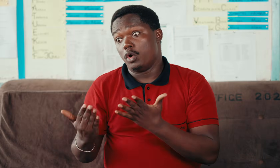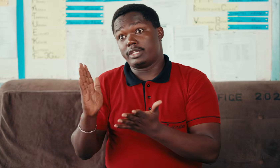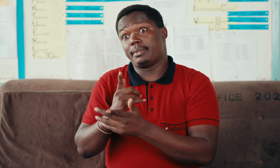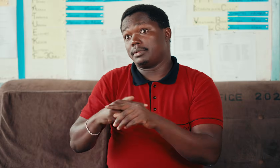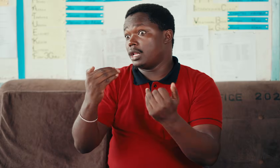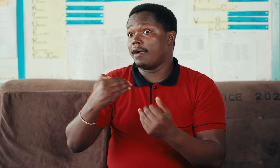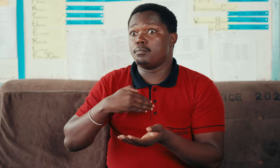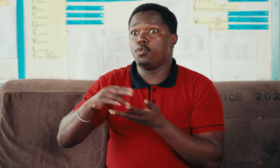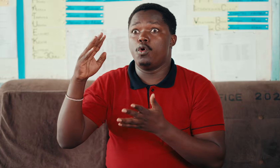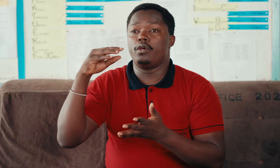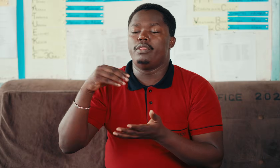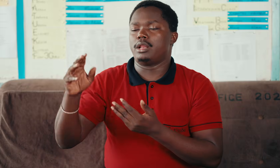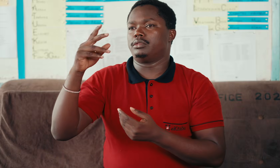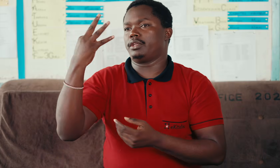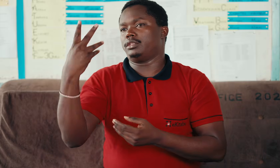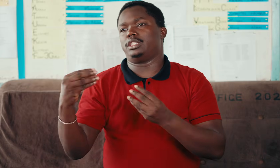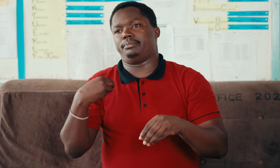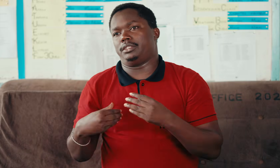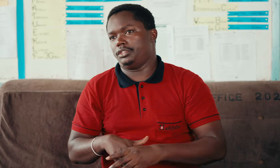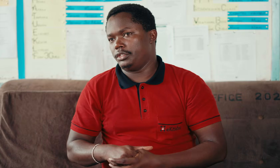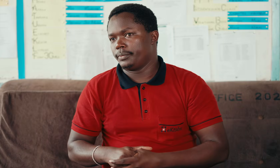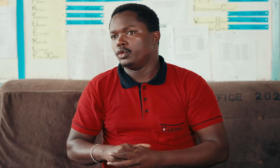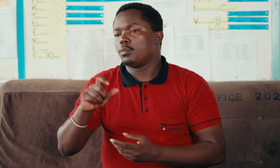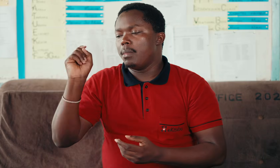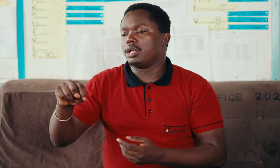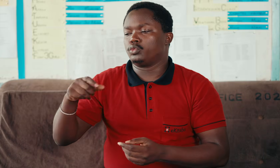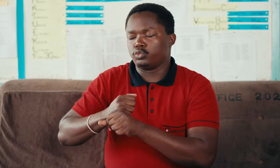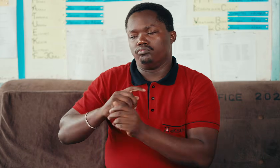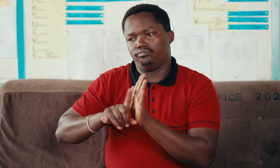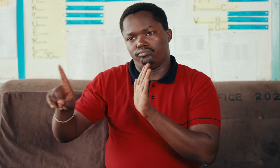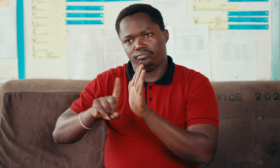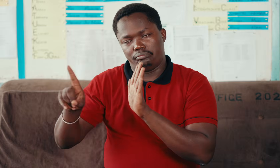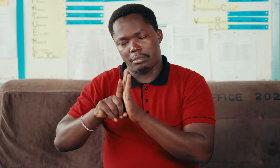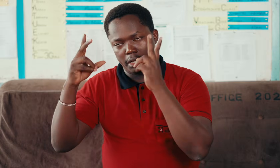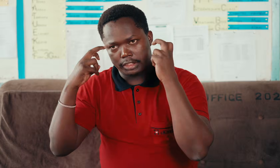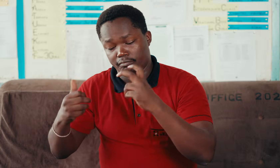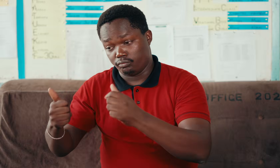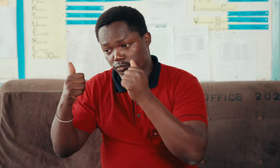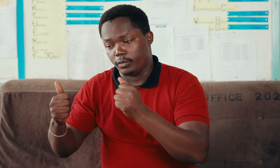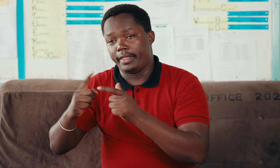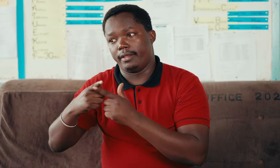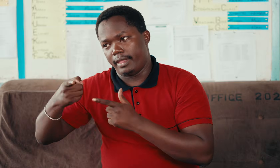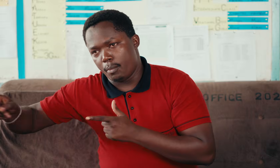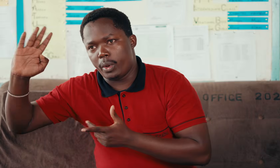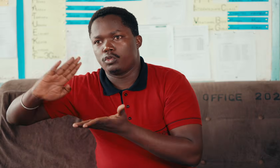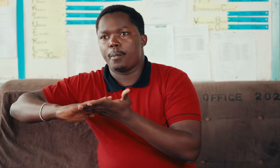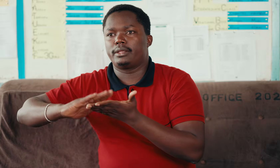assessment, because sometimes the child might have more than one disability. So we must do assessments, and